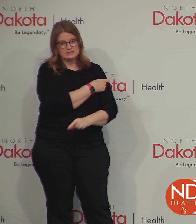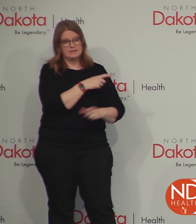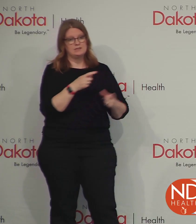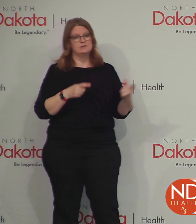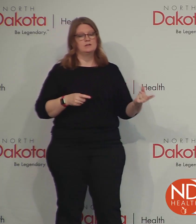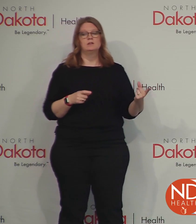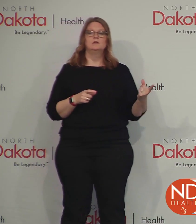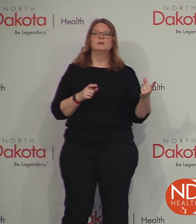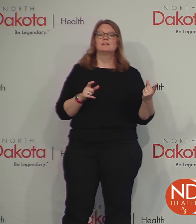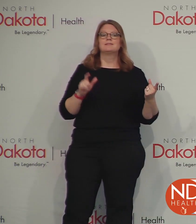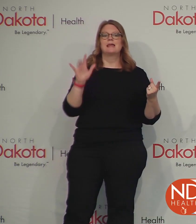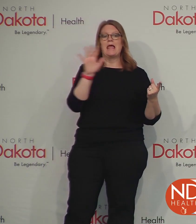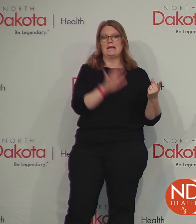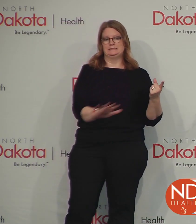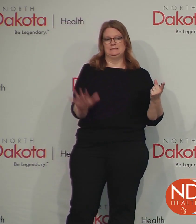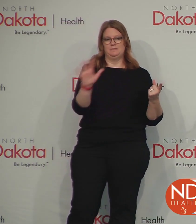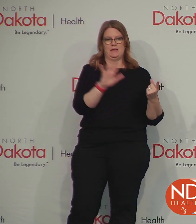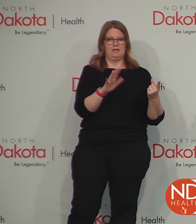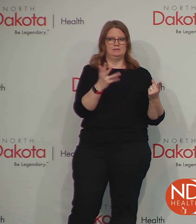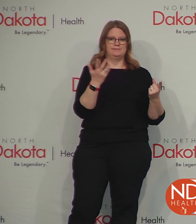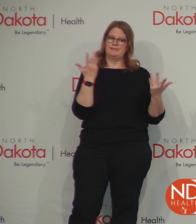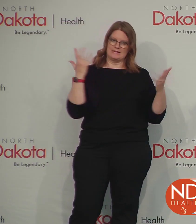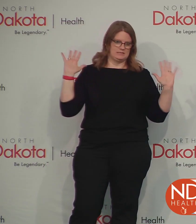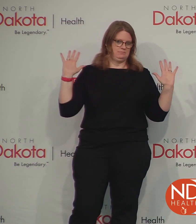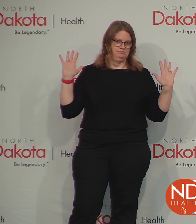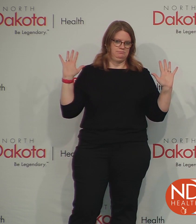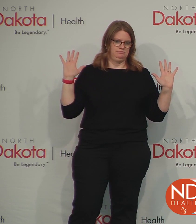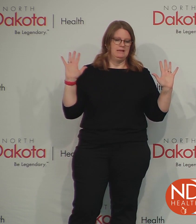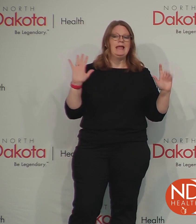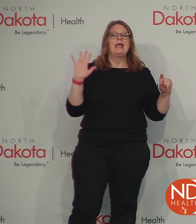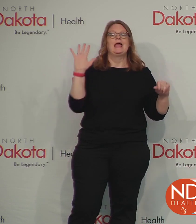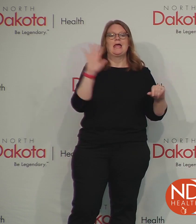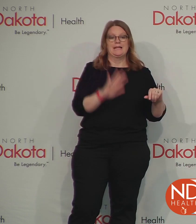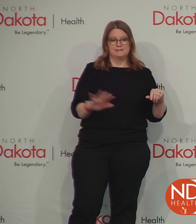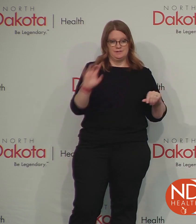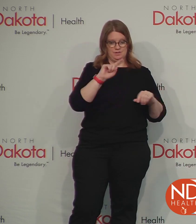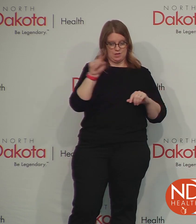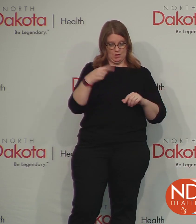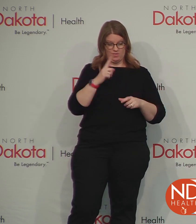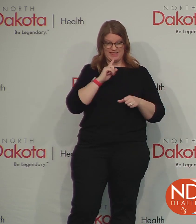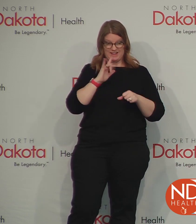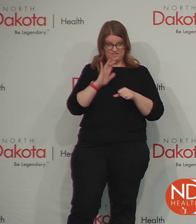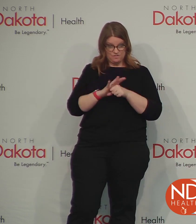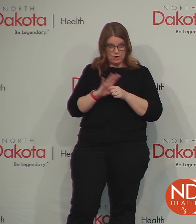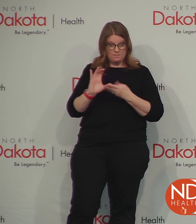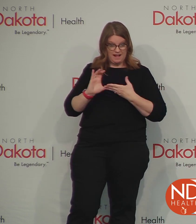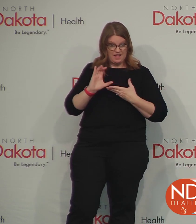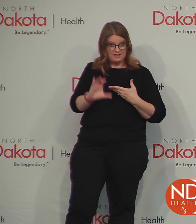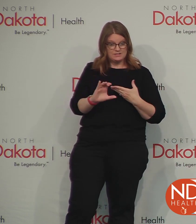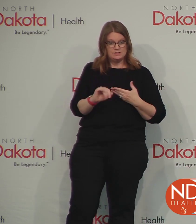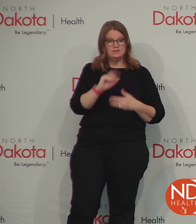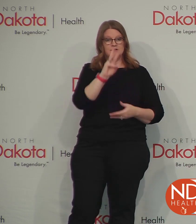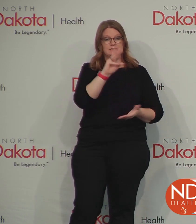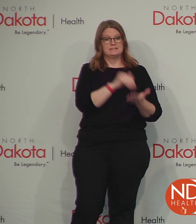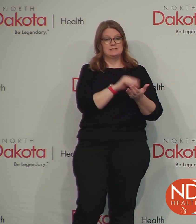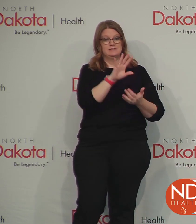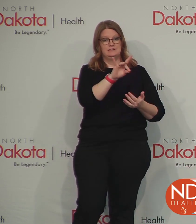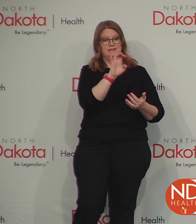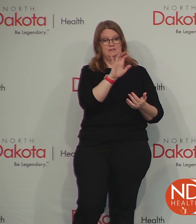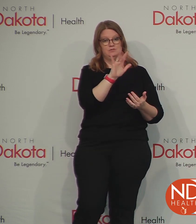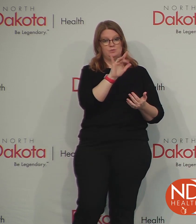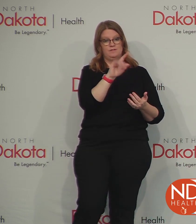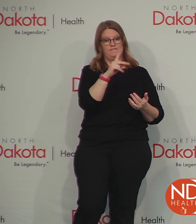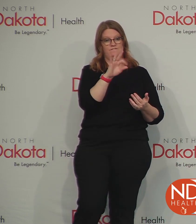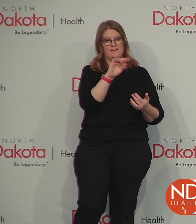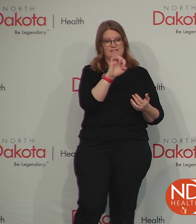So the estimates are just that, they're estimates. The only confirmed allocations that we have are the 6,825